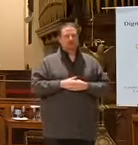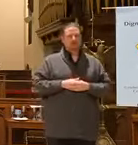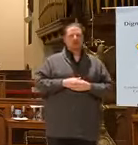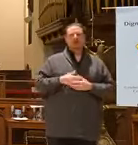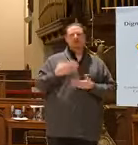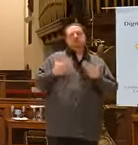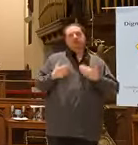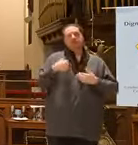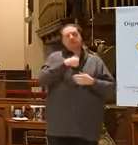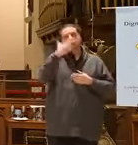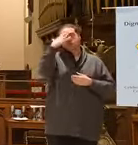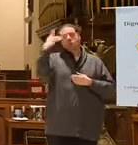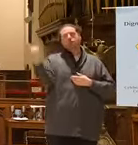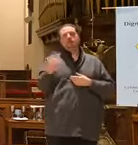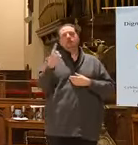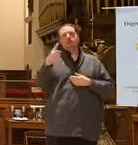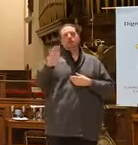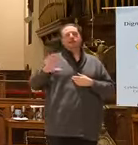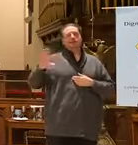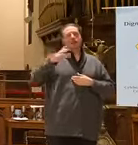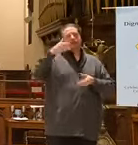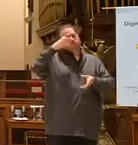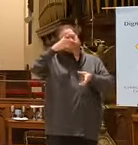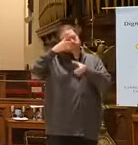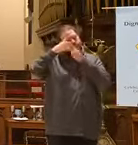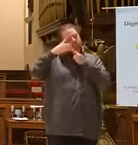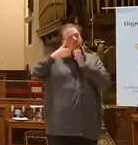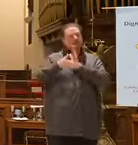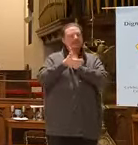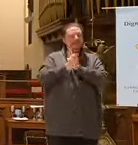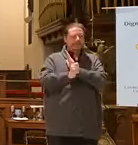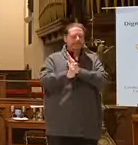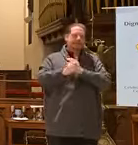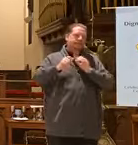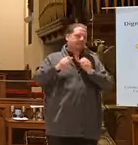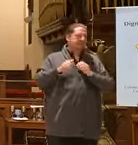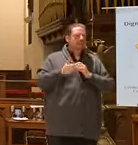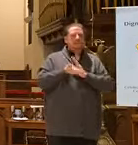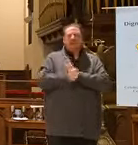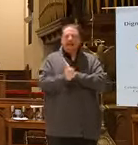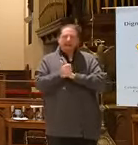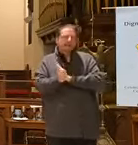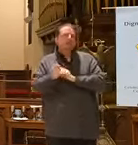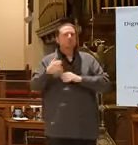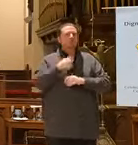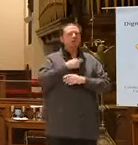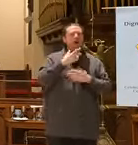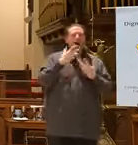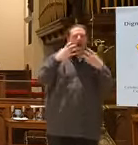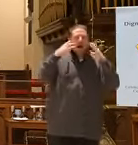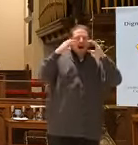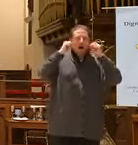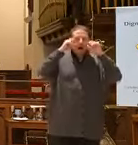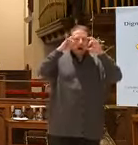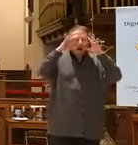Perhaps we know someone whose knowledge, talent, or skill we really admire. It's a real gift.